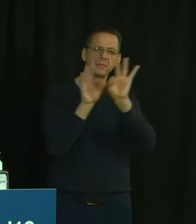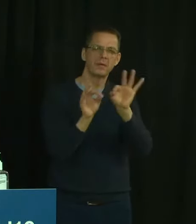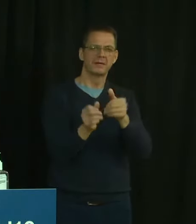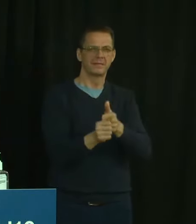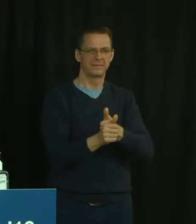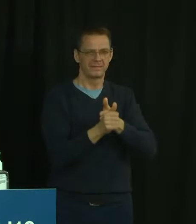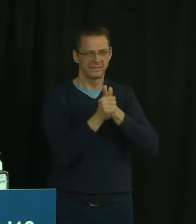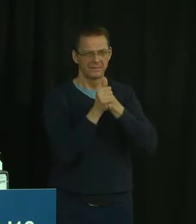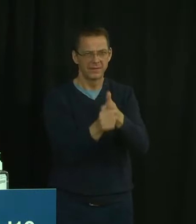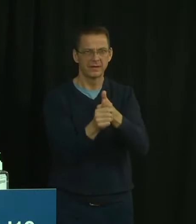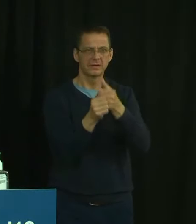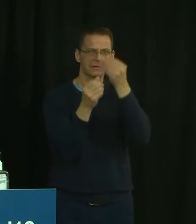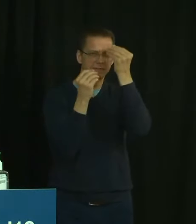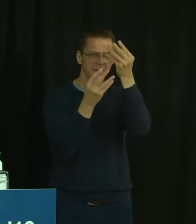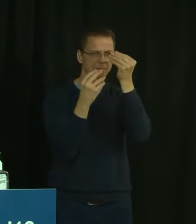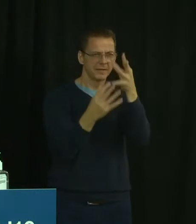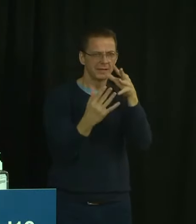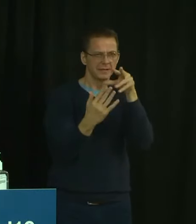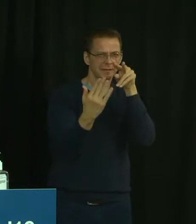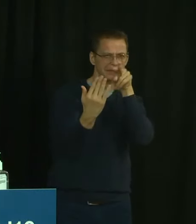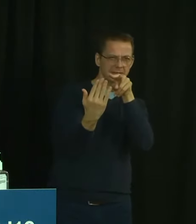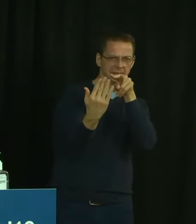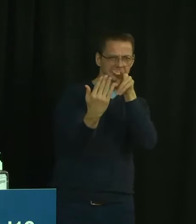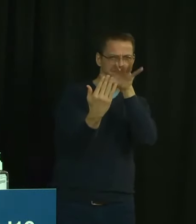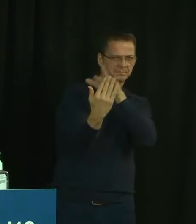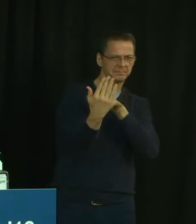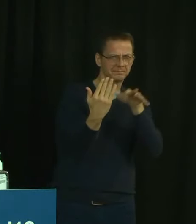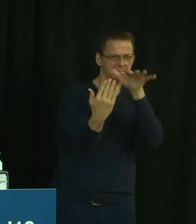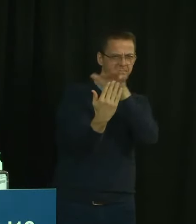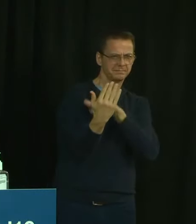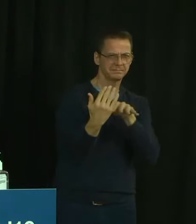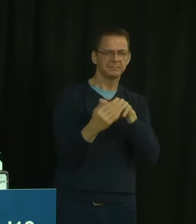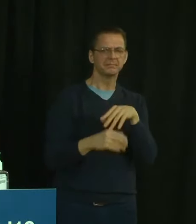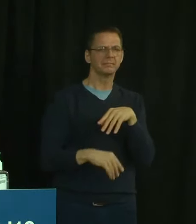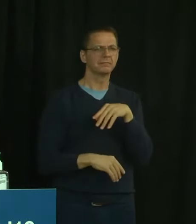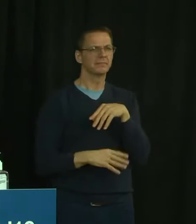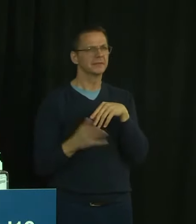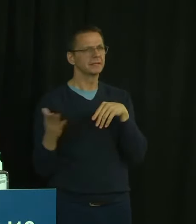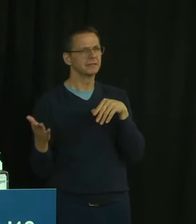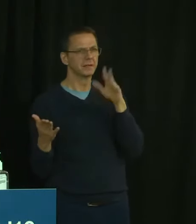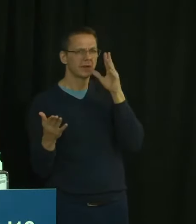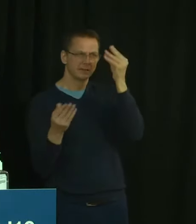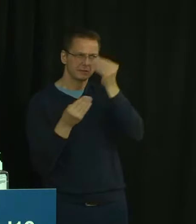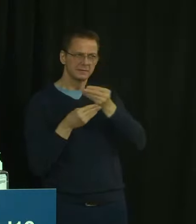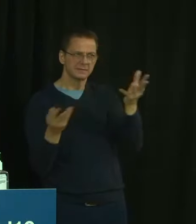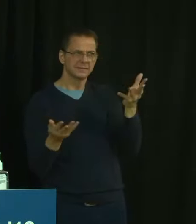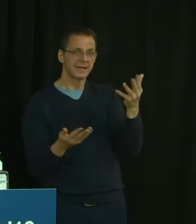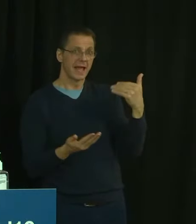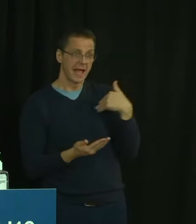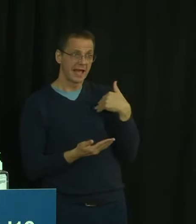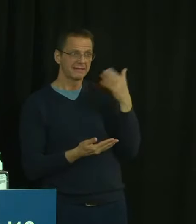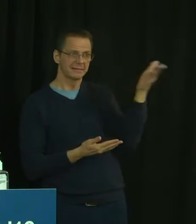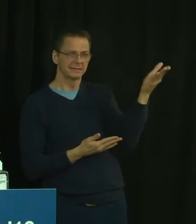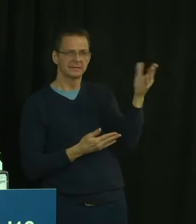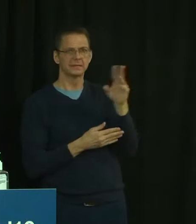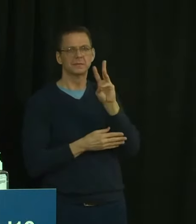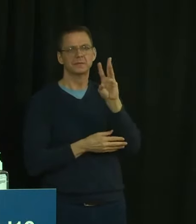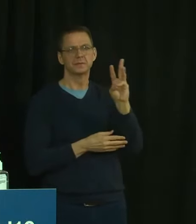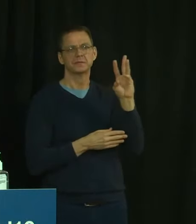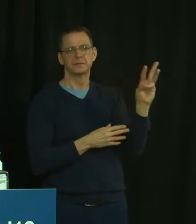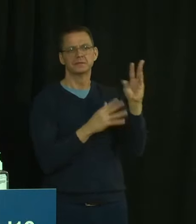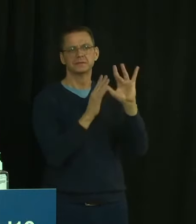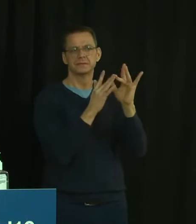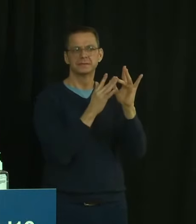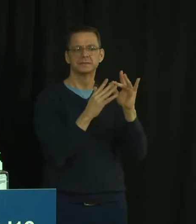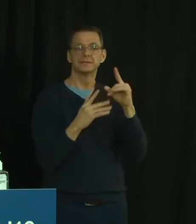about AstraZeneca, we will be putting additional information on our website and communicating out to physicians and pharmacists across